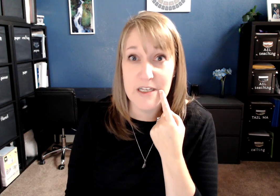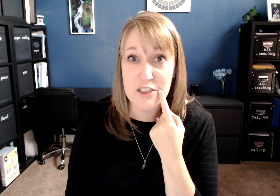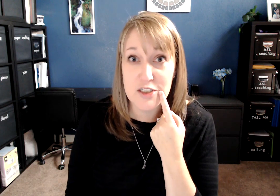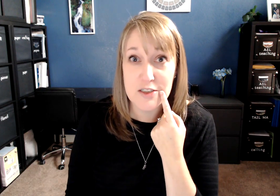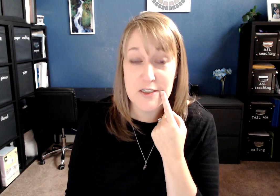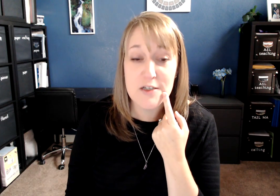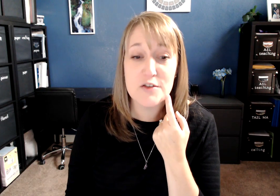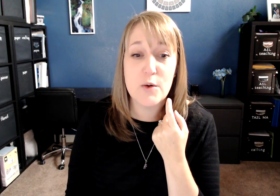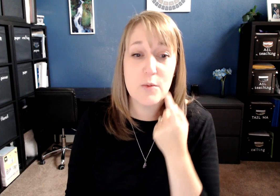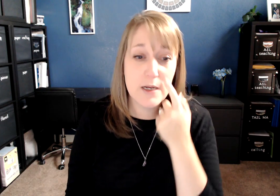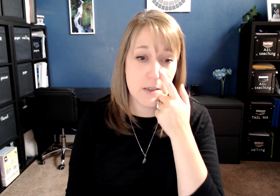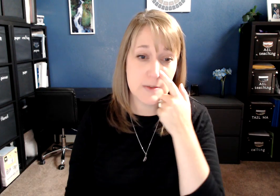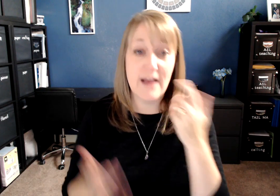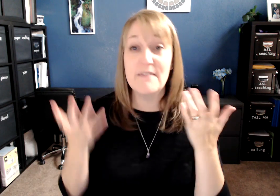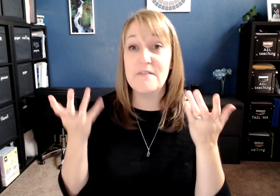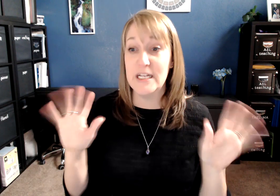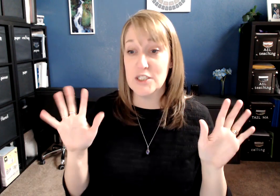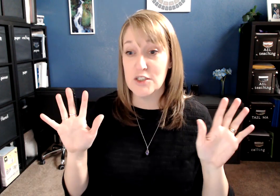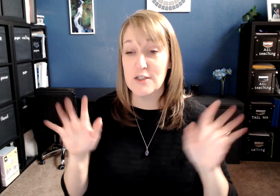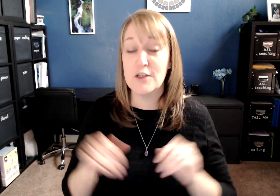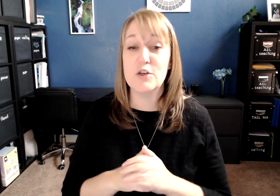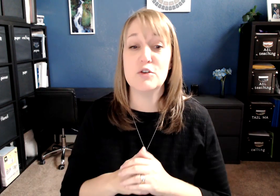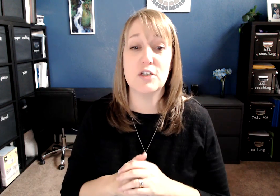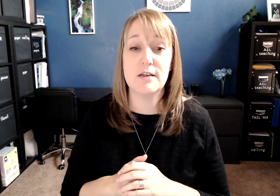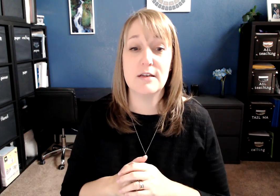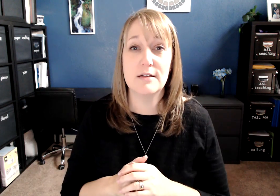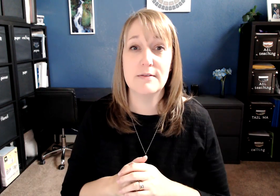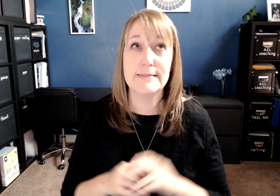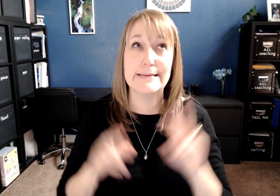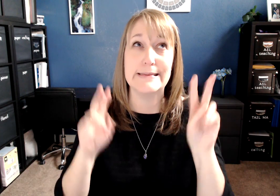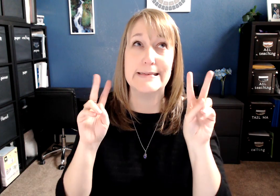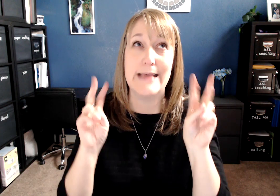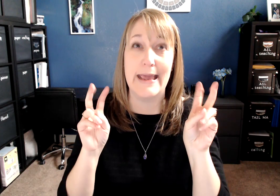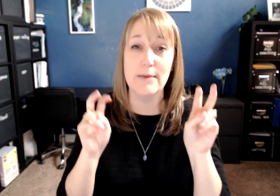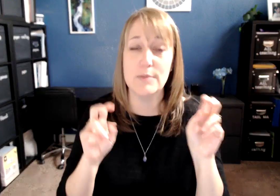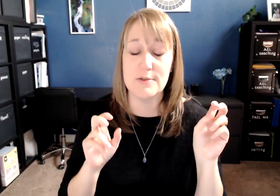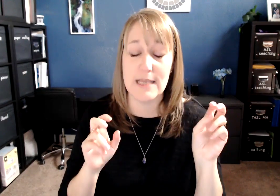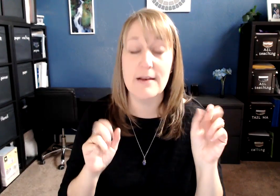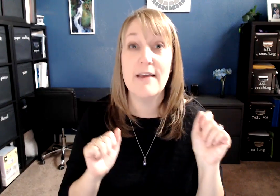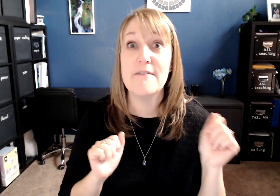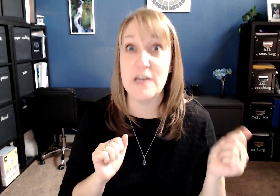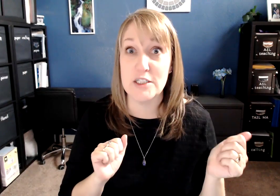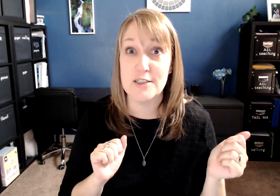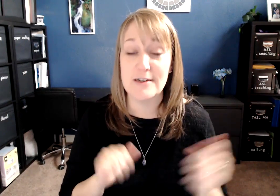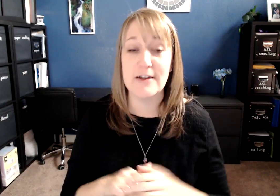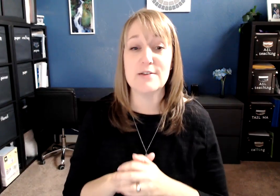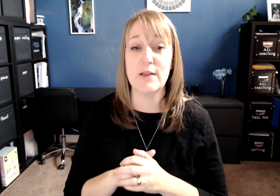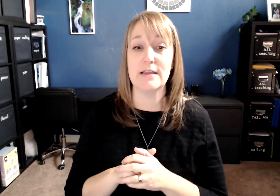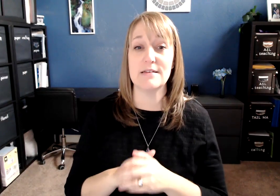fish. So when you sign finish, you should say, but don't say it, fish. All right, so like this.